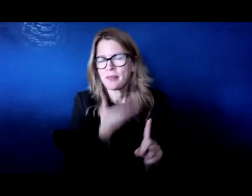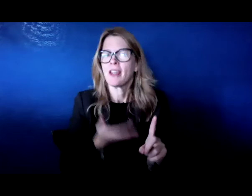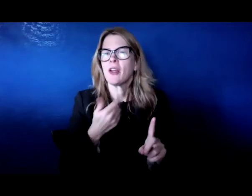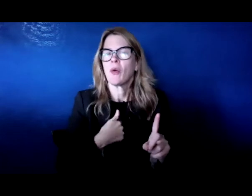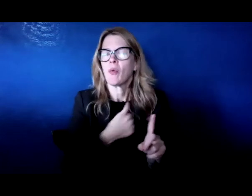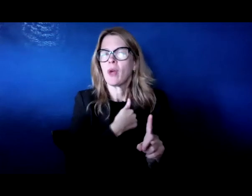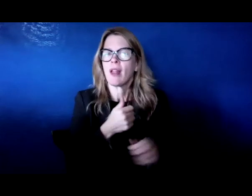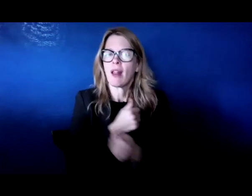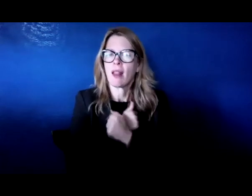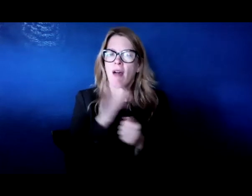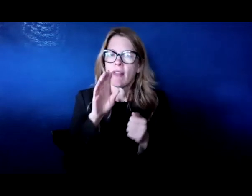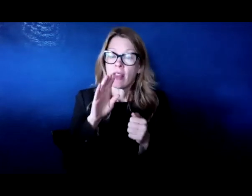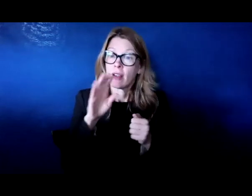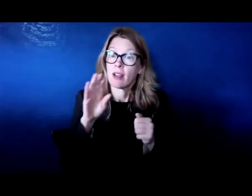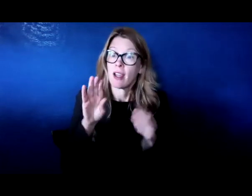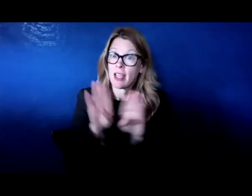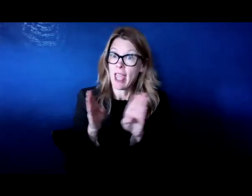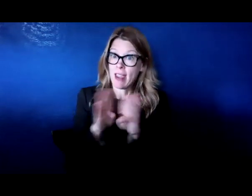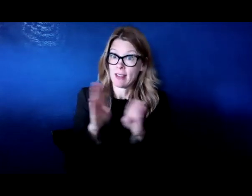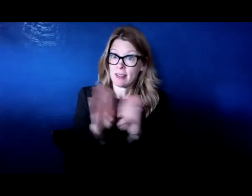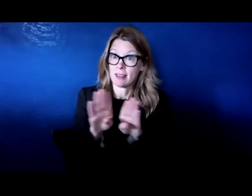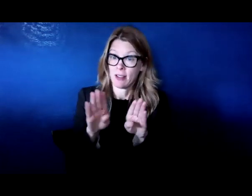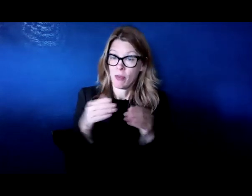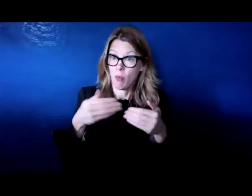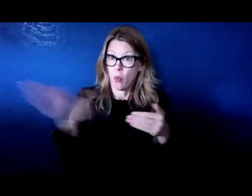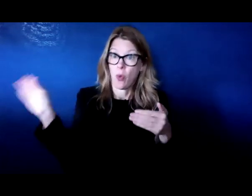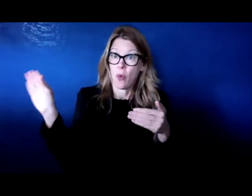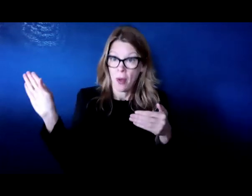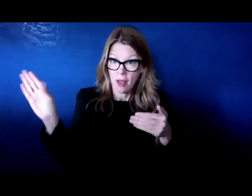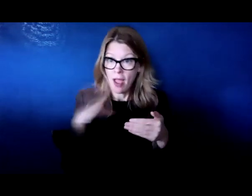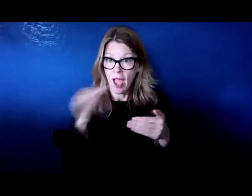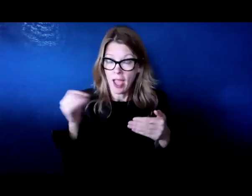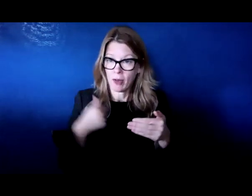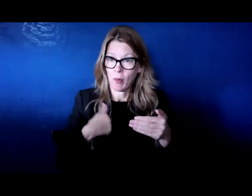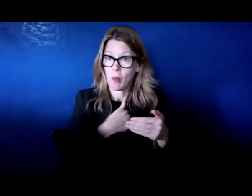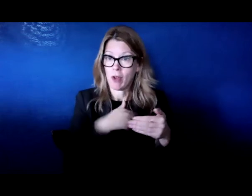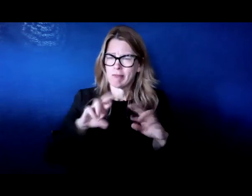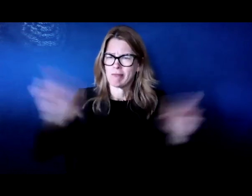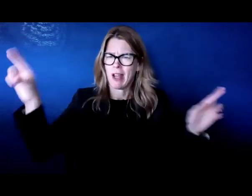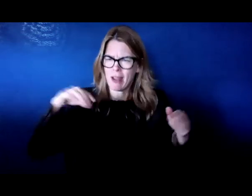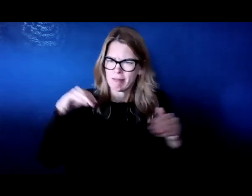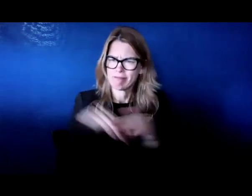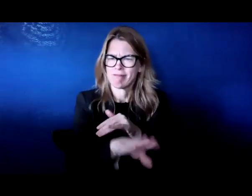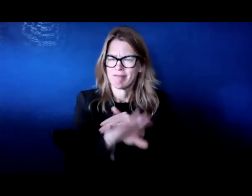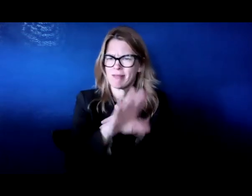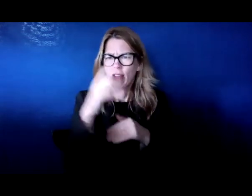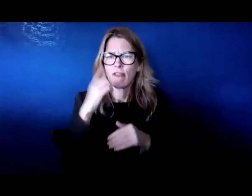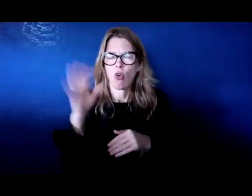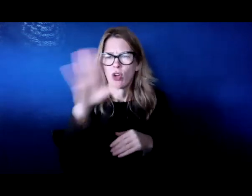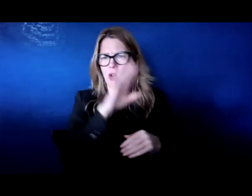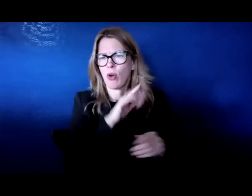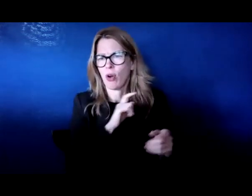your gates, O Zion, your Savior's rule embrace.